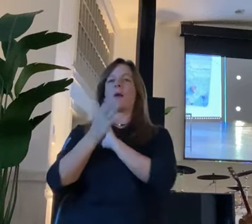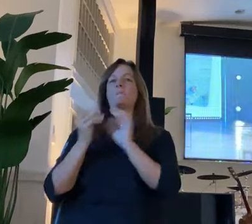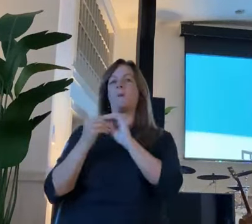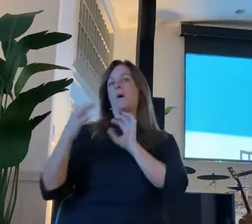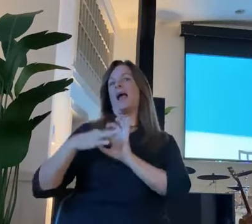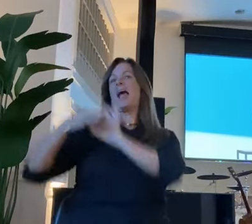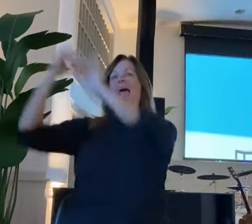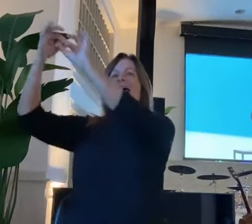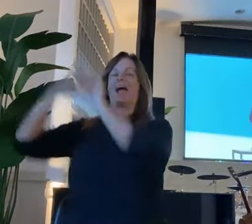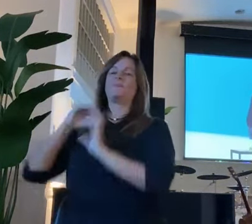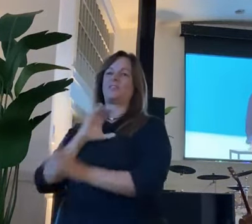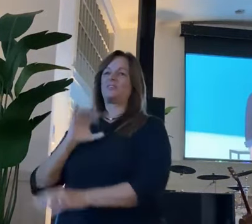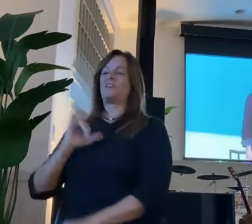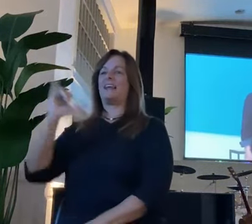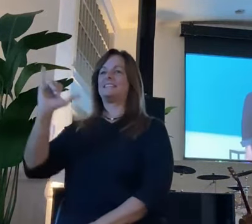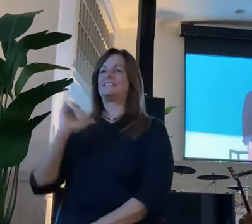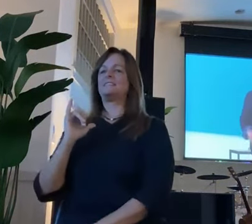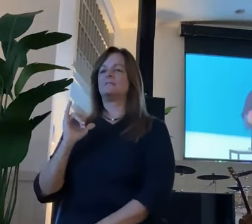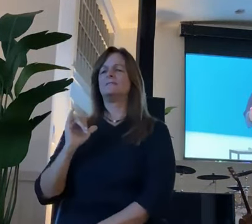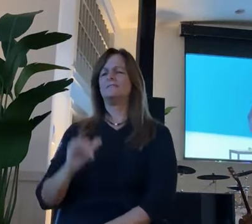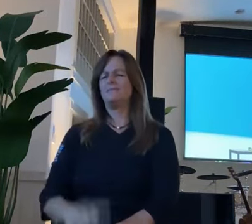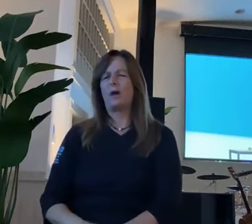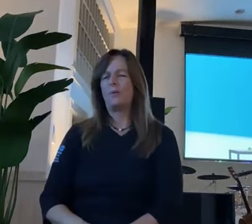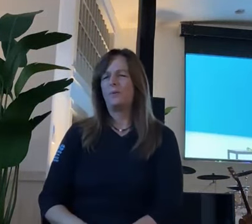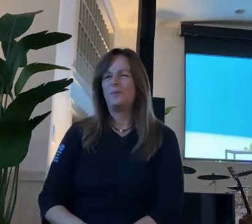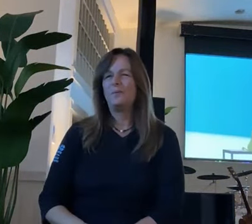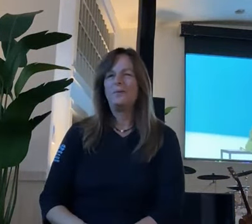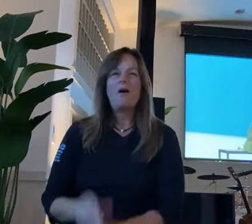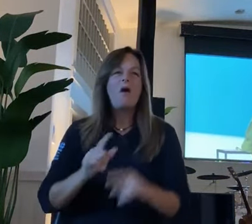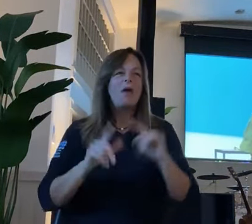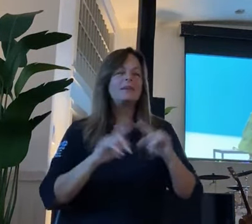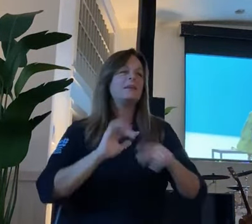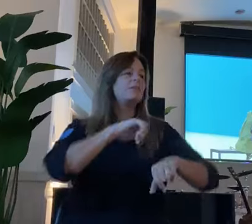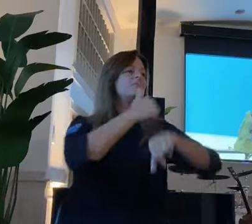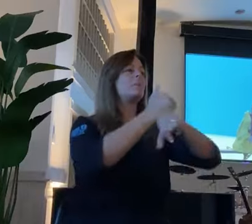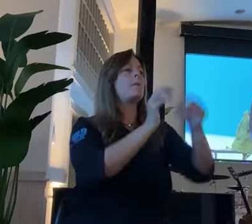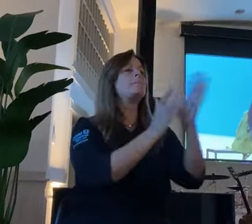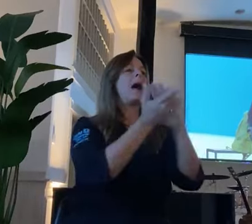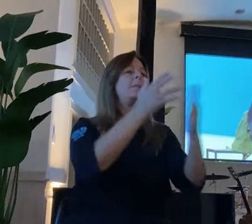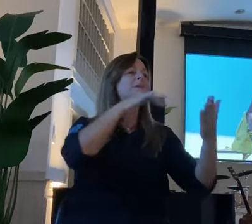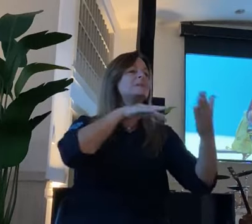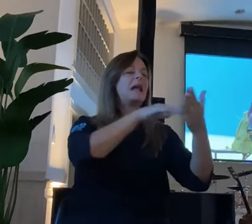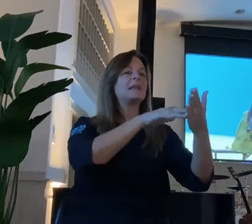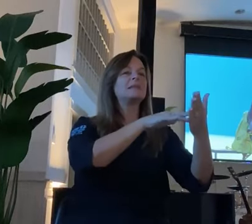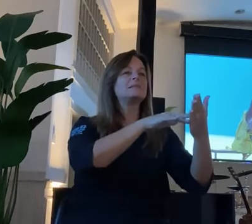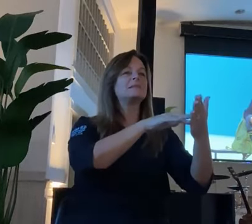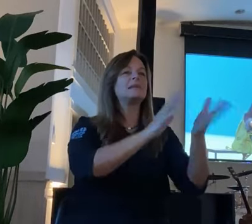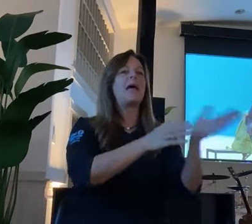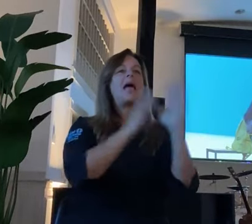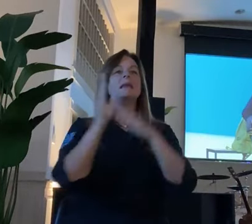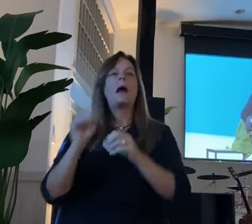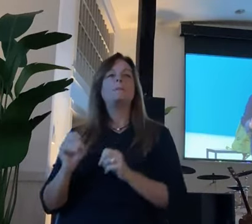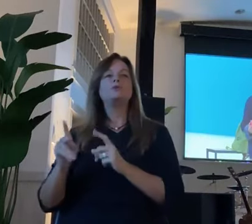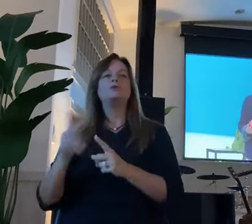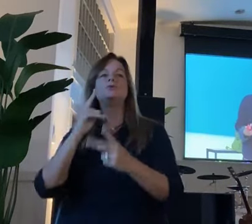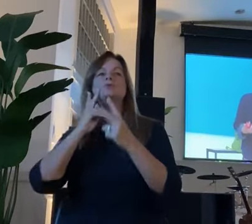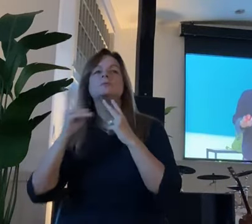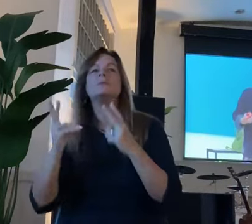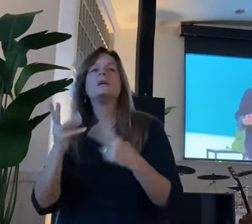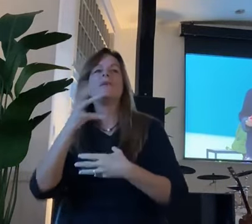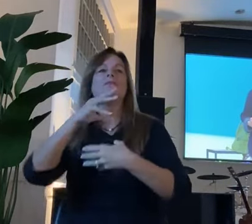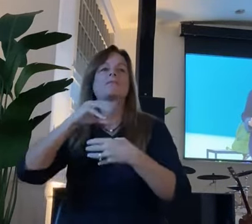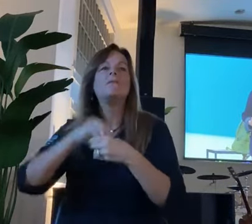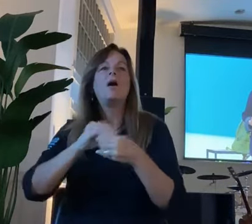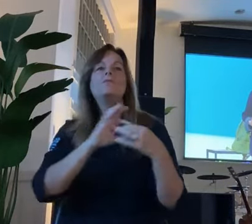help you work out the work of God in your life. Like we're kicking off all these groups and classes right now. This is an opportunity for you to get into